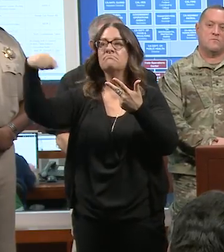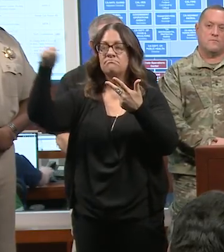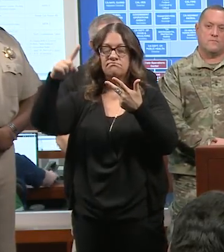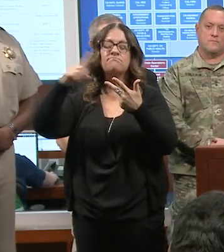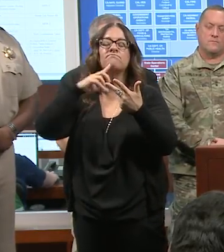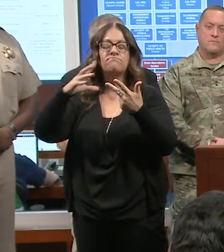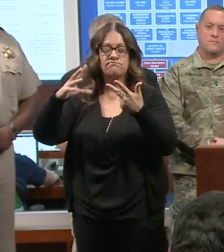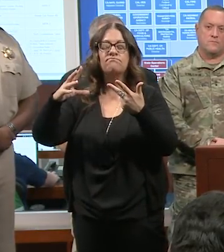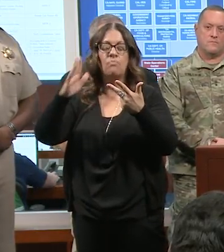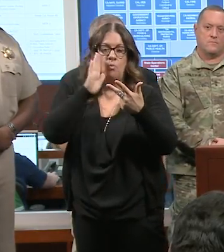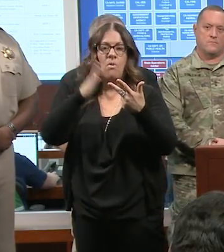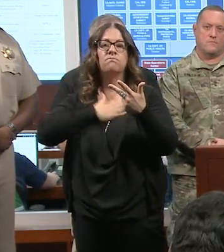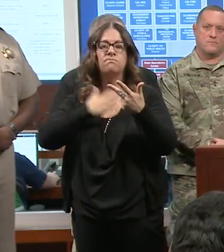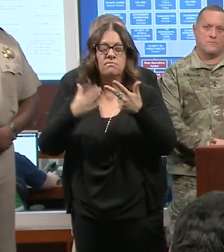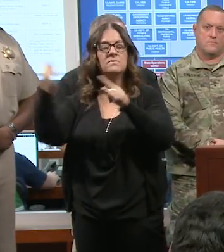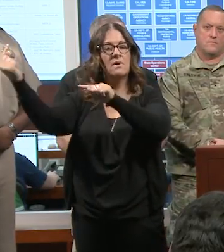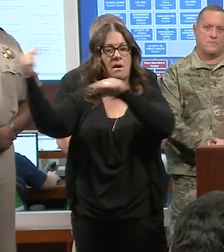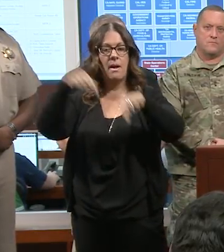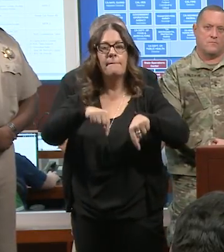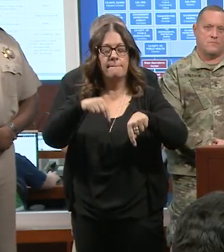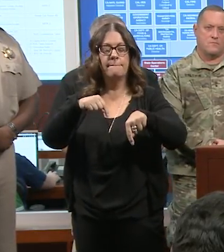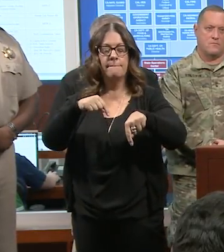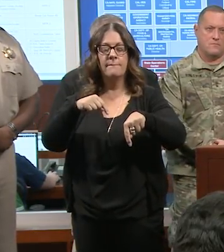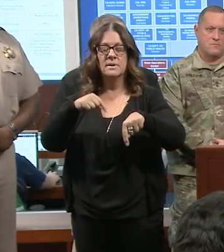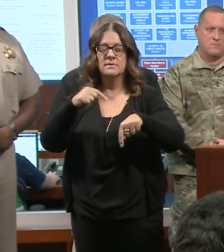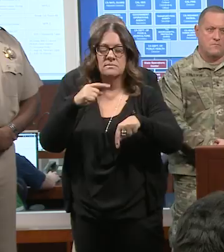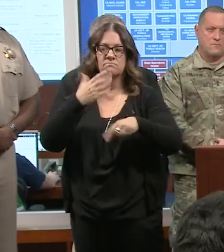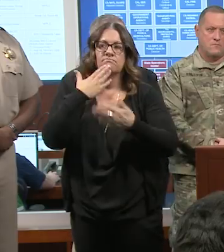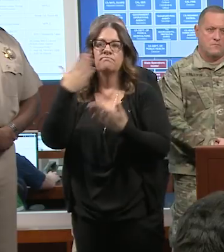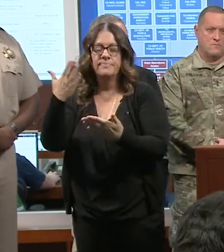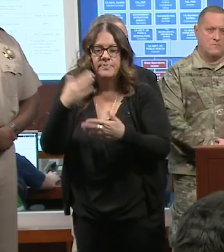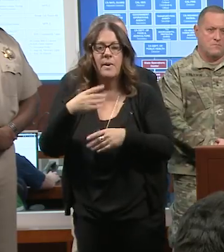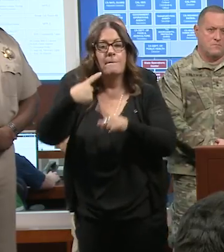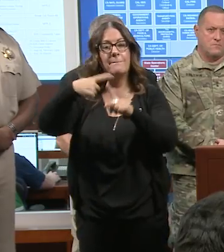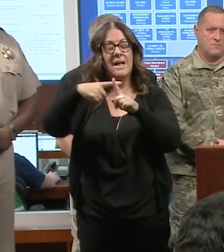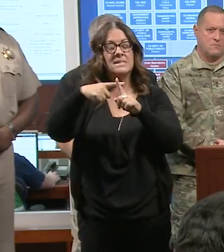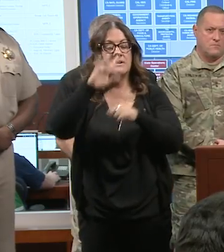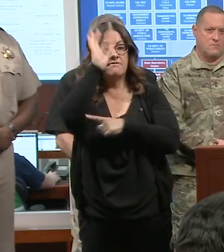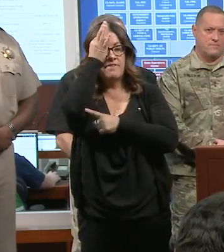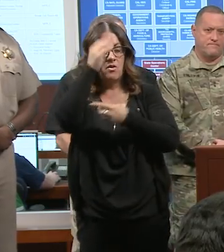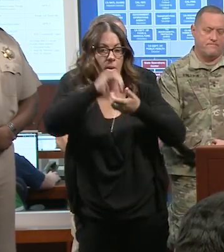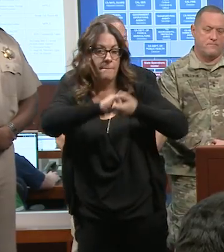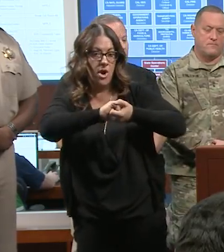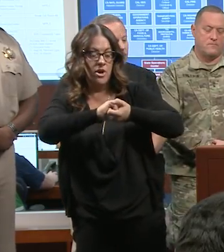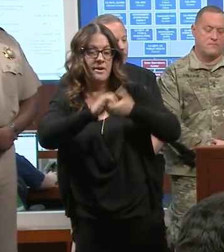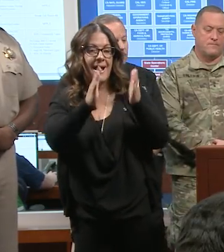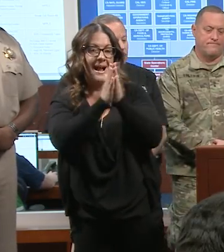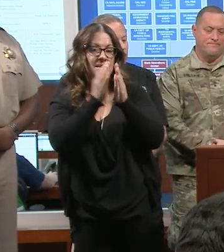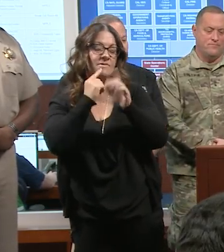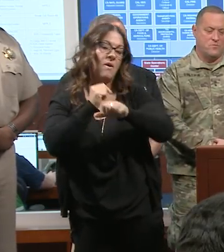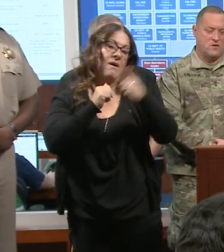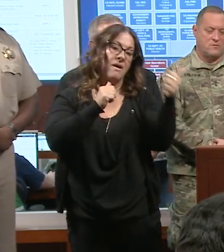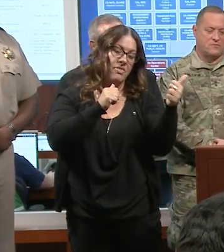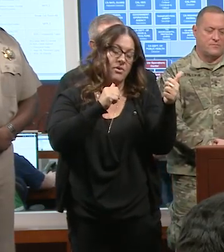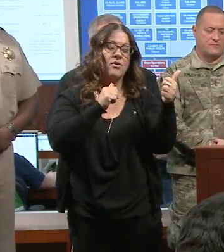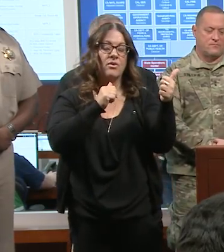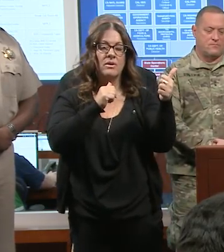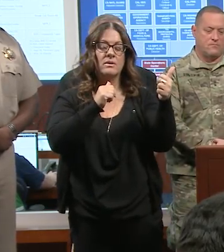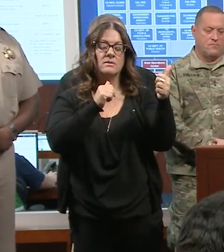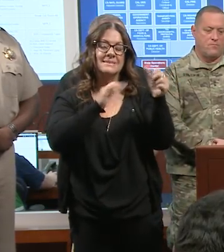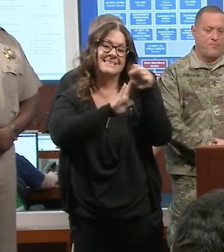resources upon our request. We are also working through our federal partners to get additional fire resources from around the